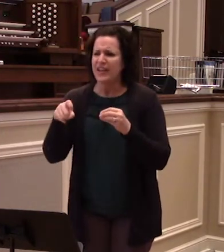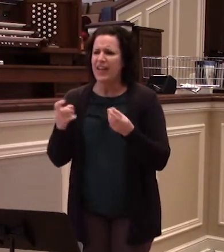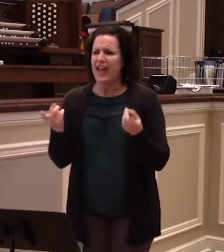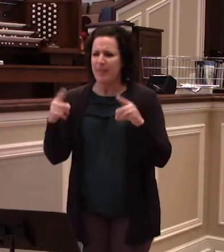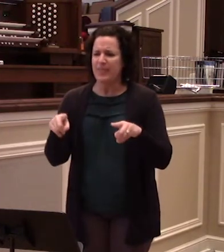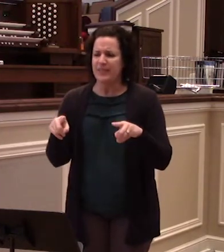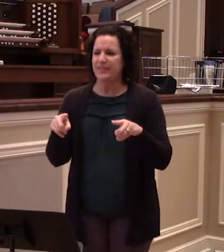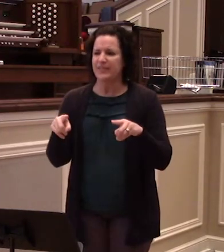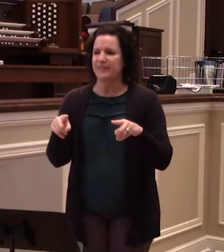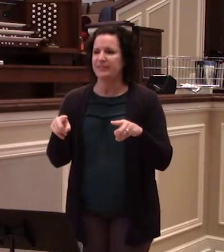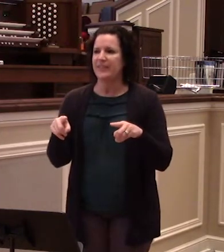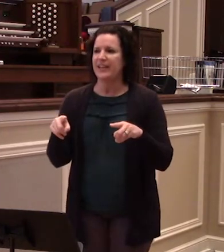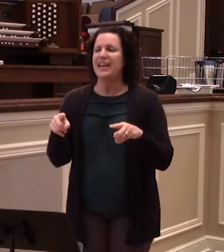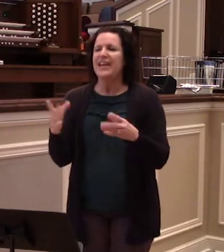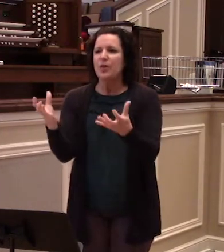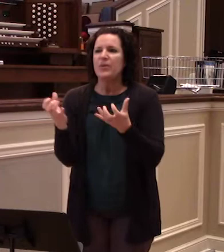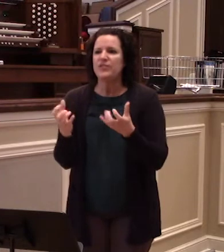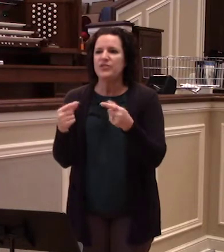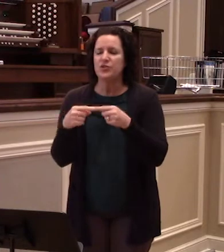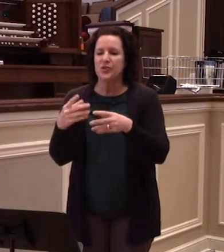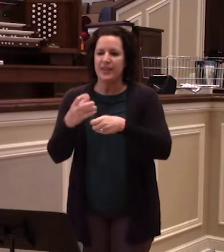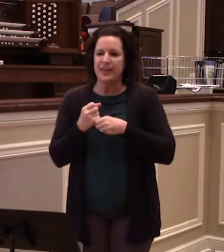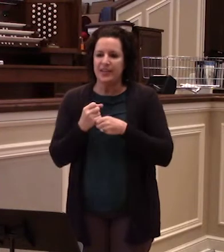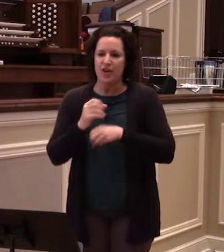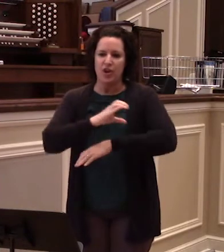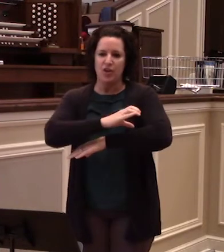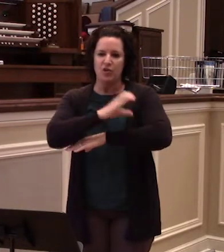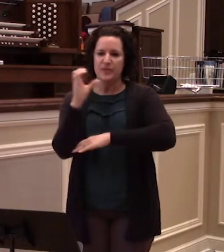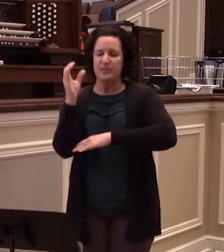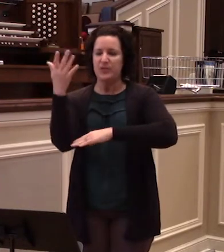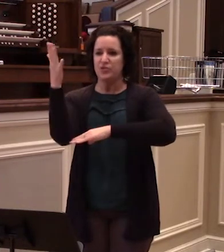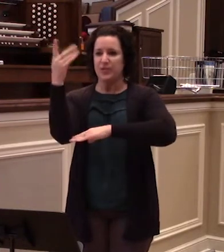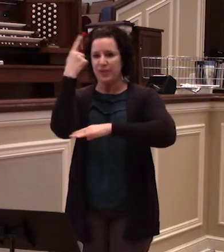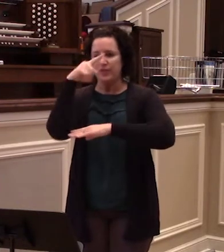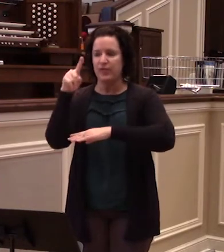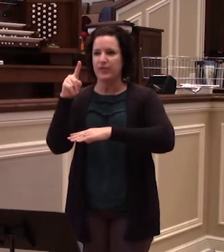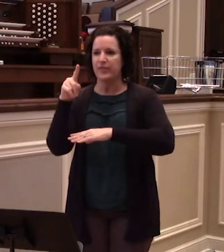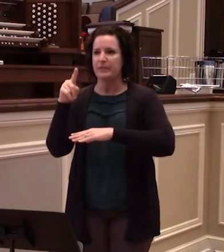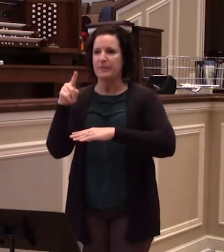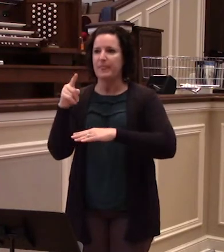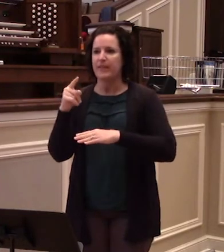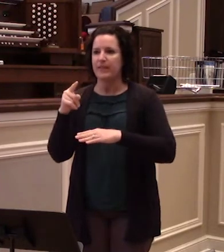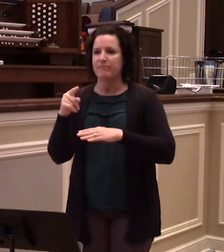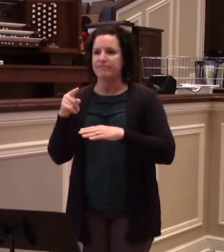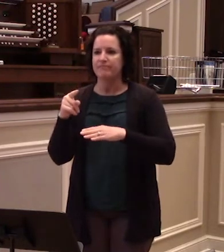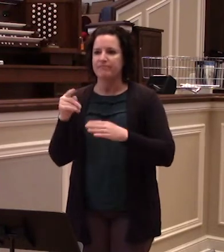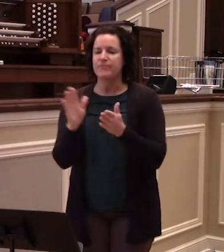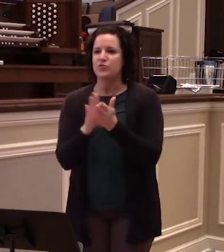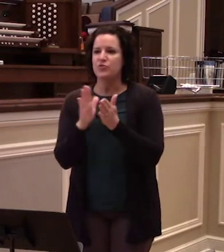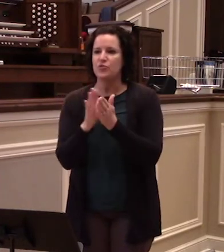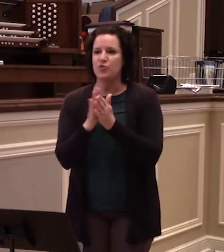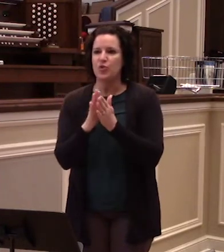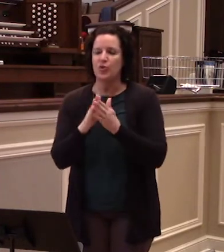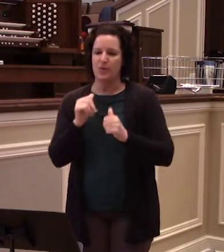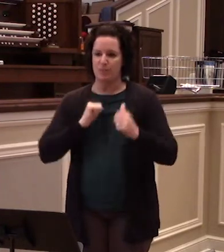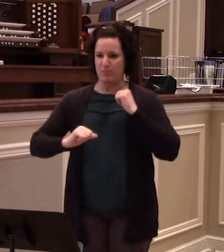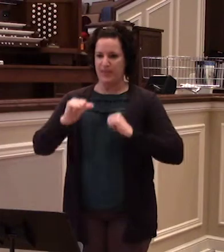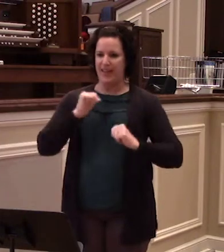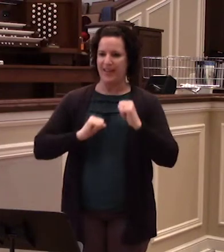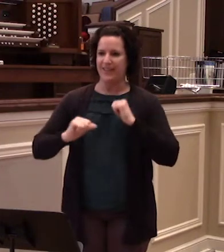the Christmas tree for the school play. And remember the tree that he got? The old raggedy, wouldn't even hold up an